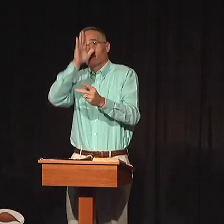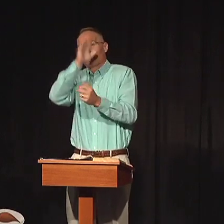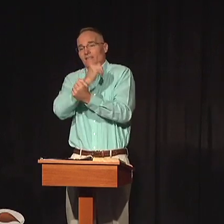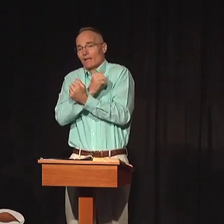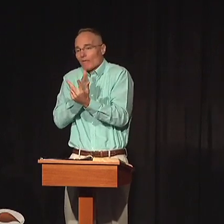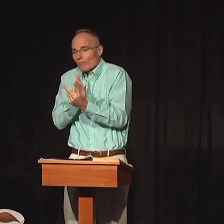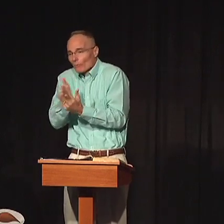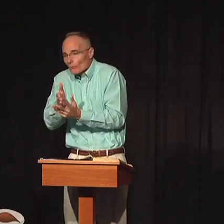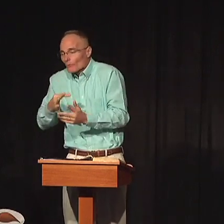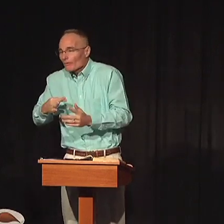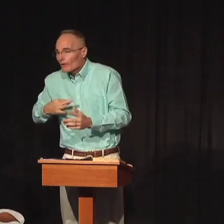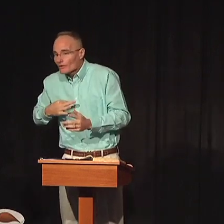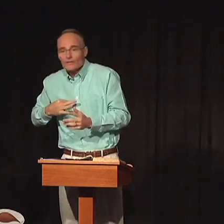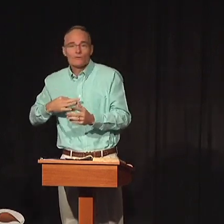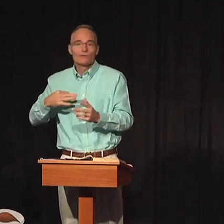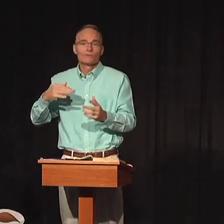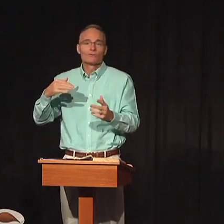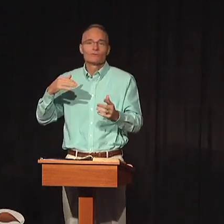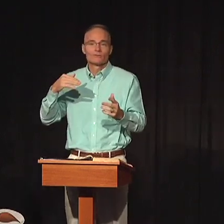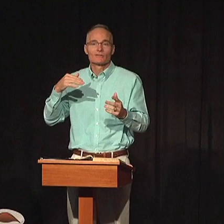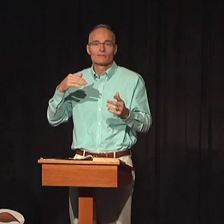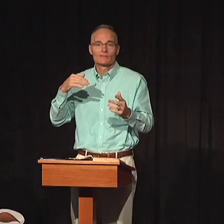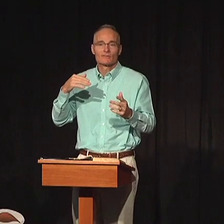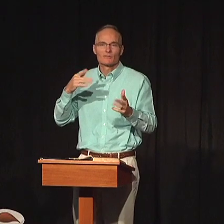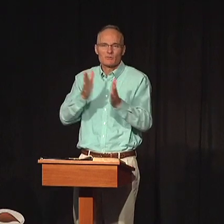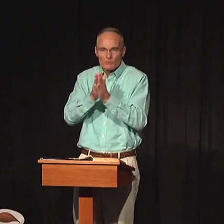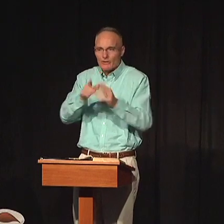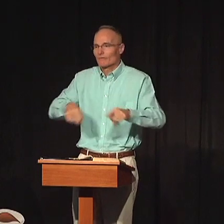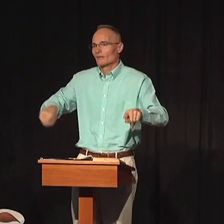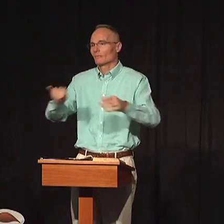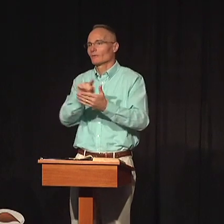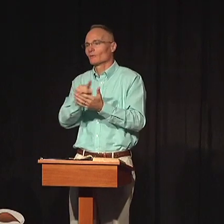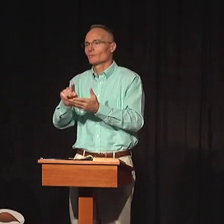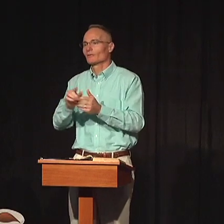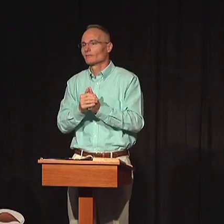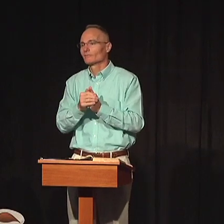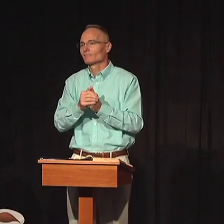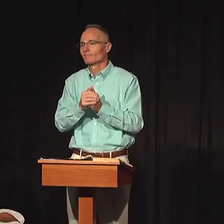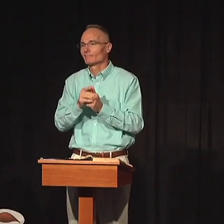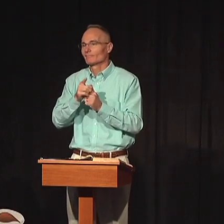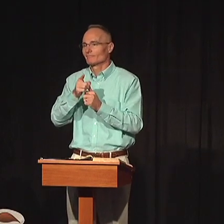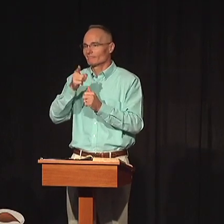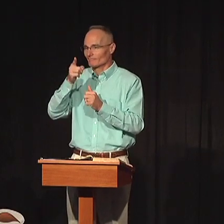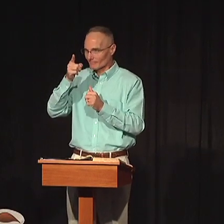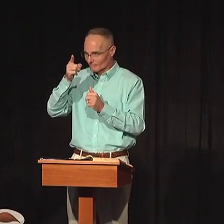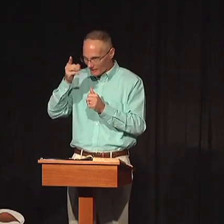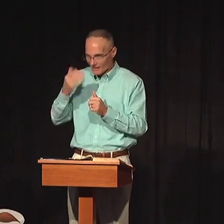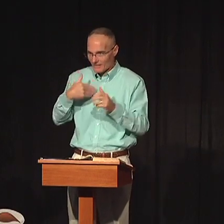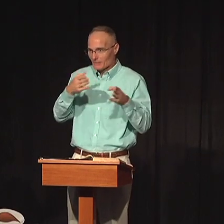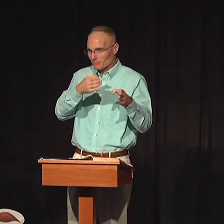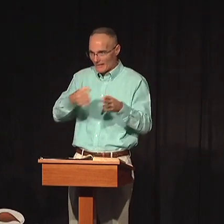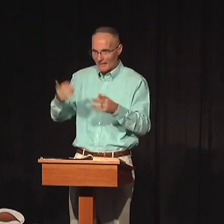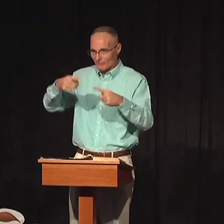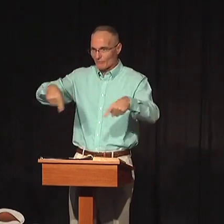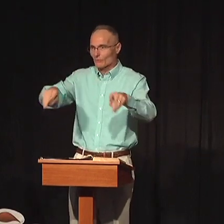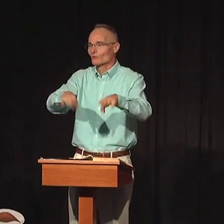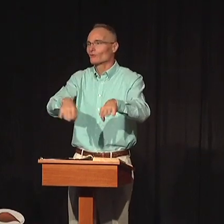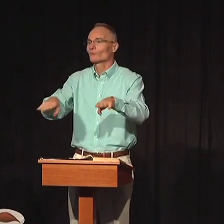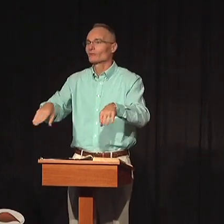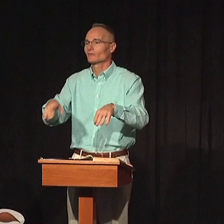and just see God's love through the volunteers. So pray for that, those children this week. God has a plan